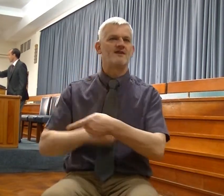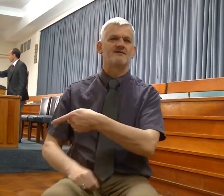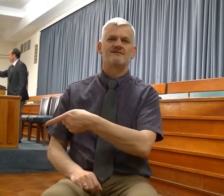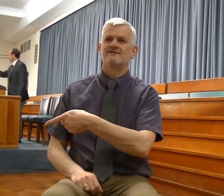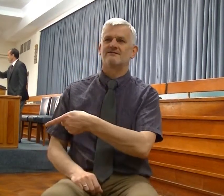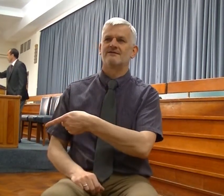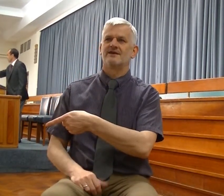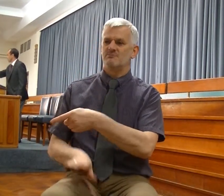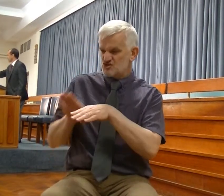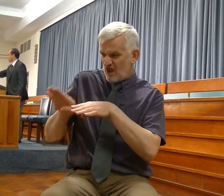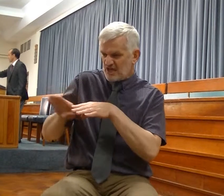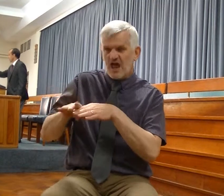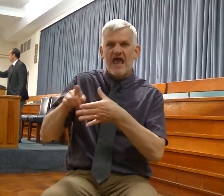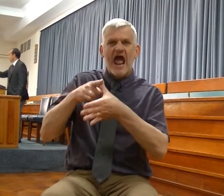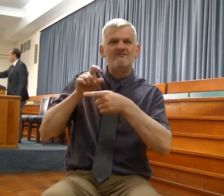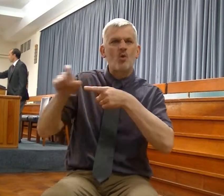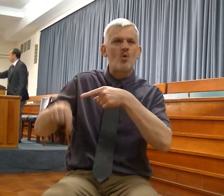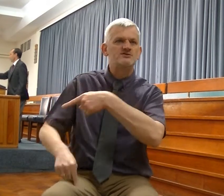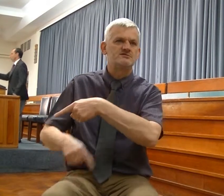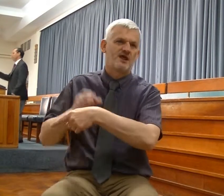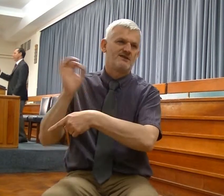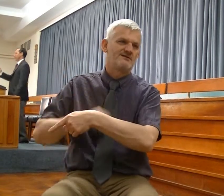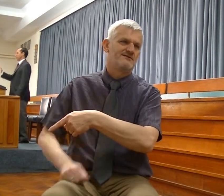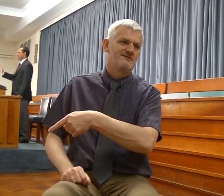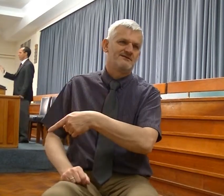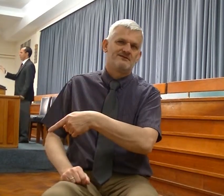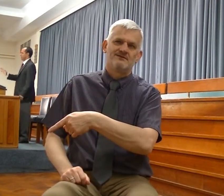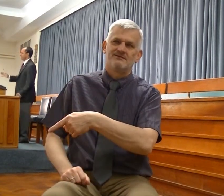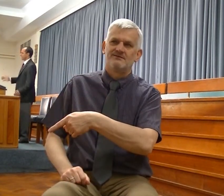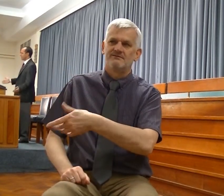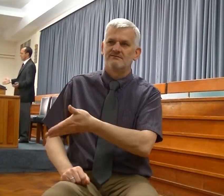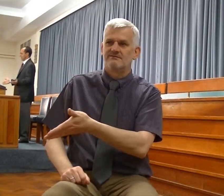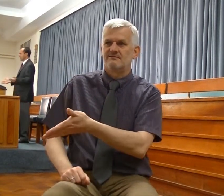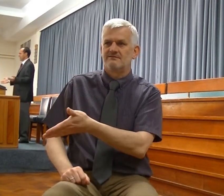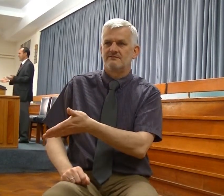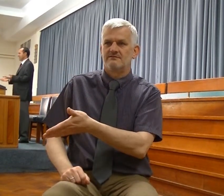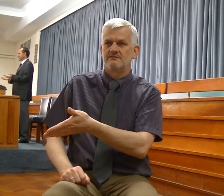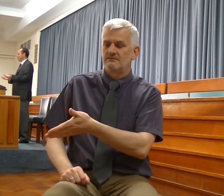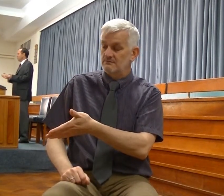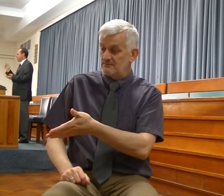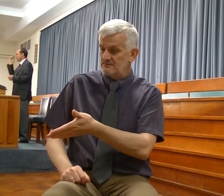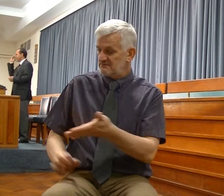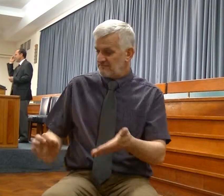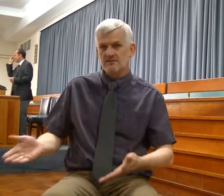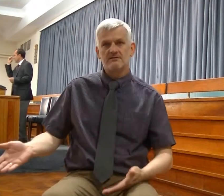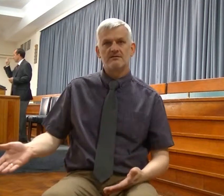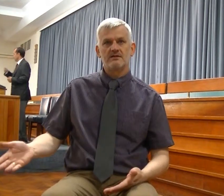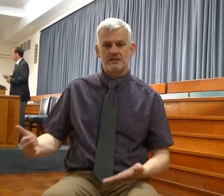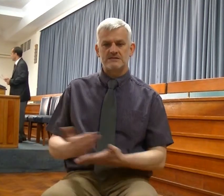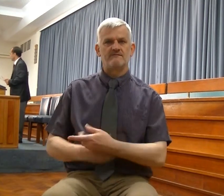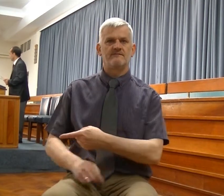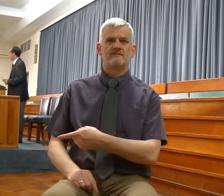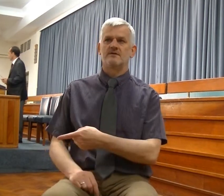discipleship course, no good works, no ritual. Oh, please. The Catholics, this is